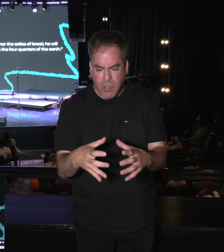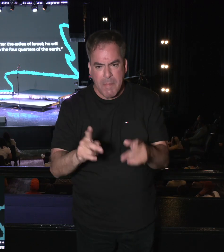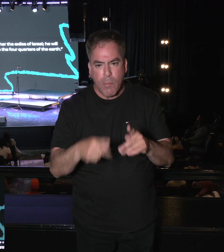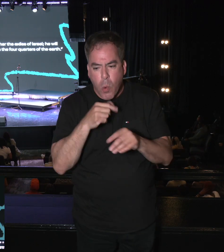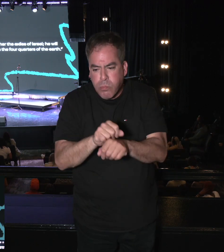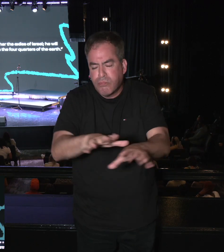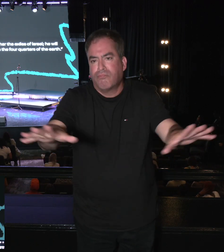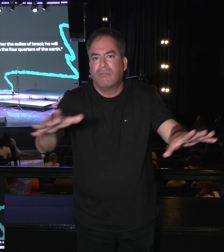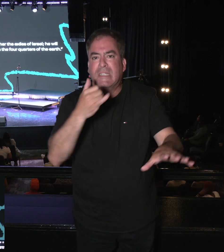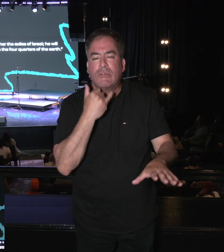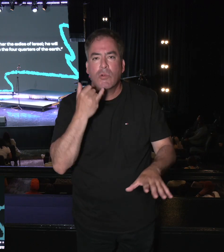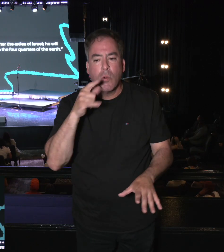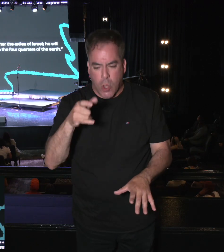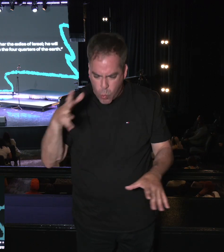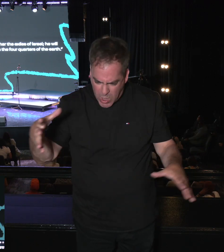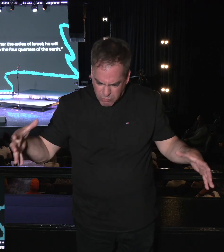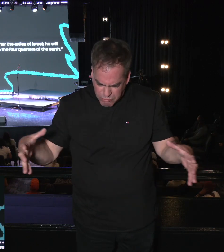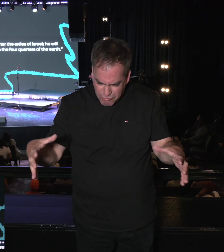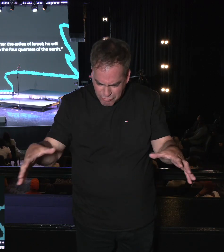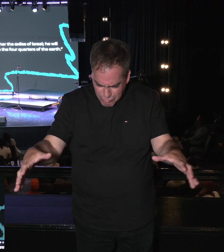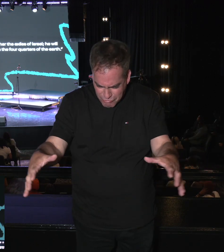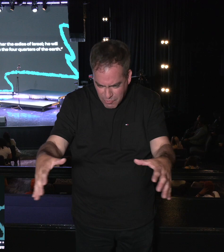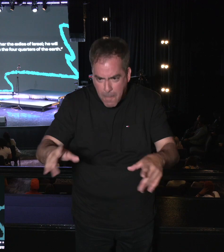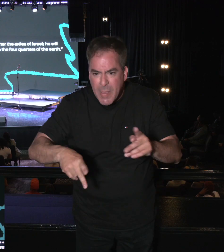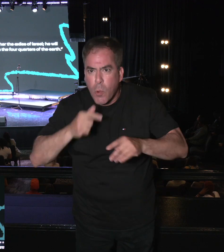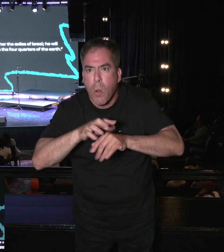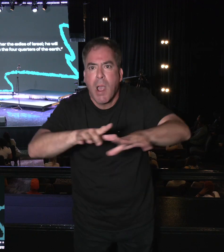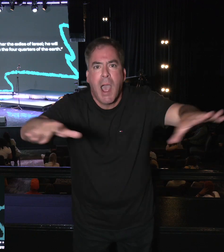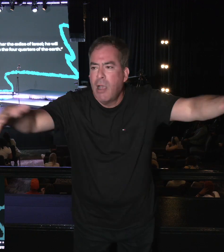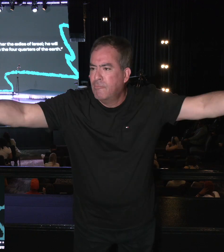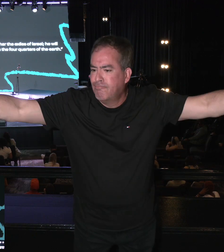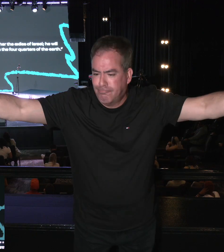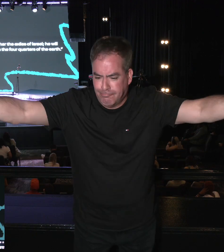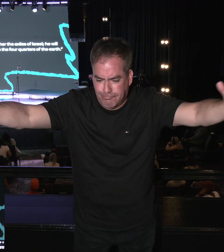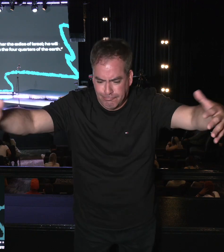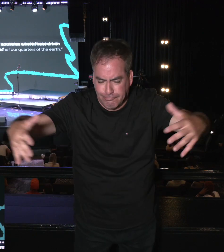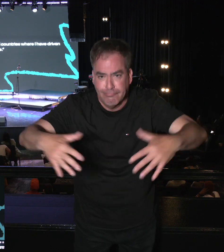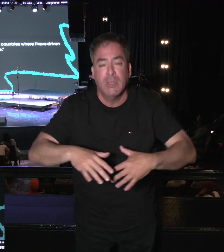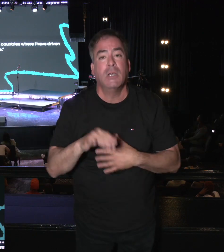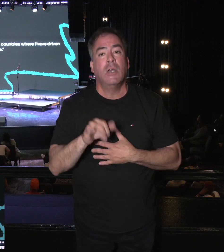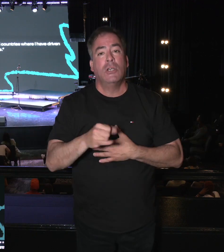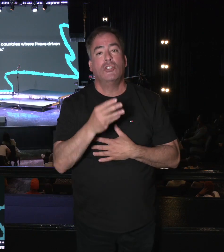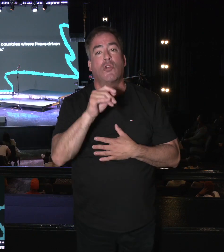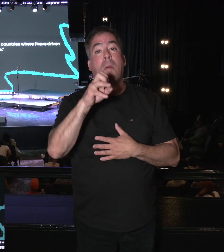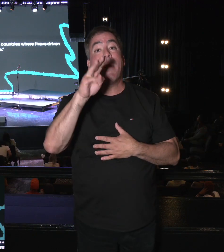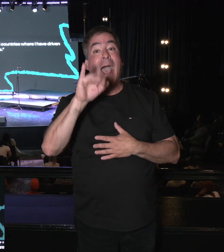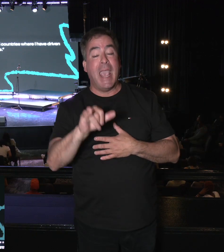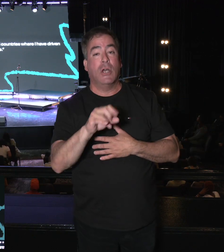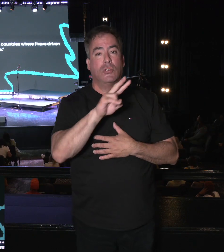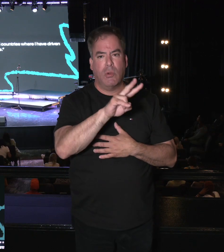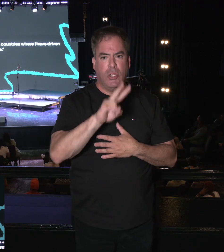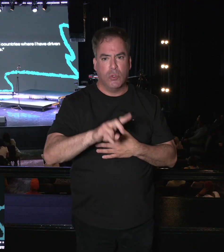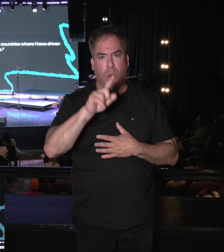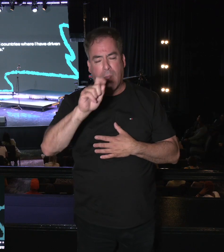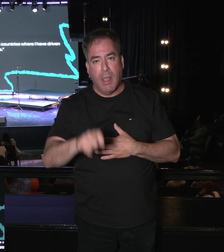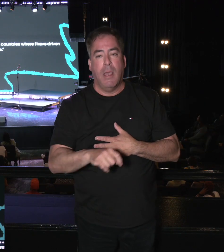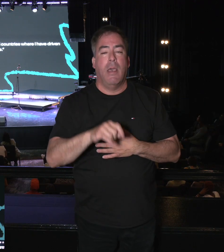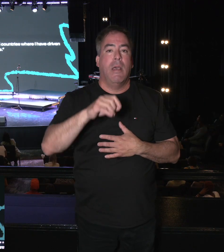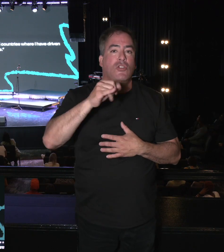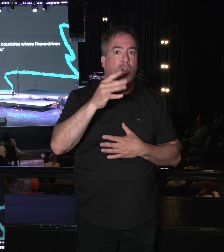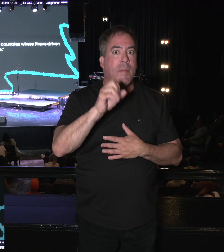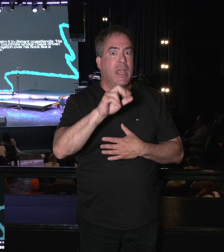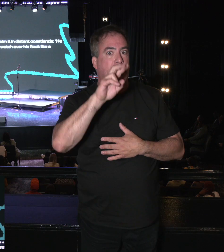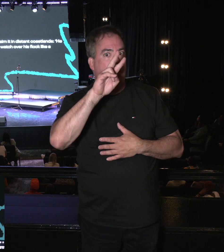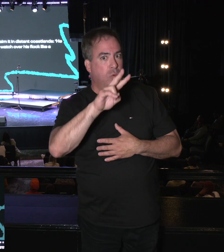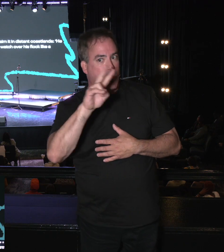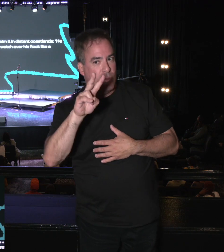of Israel, and he will assemble the scattered people of Judah. Jeremiah 23, I will gather the remnant of my flock. Jeremiah 31, he who